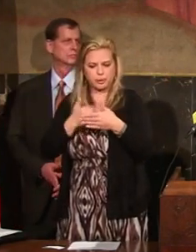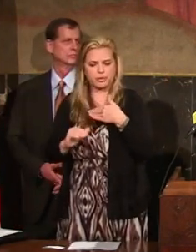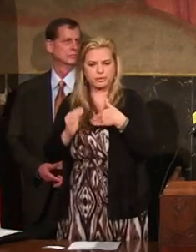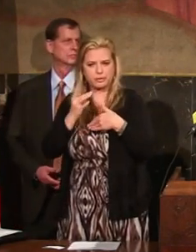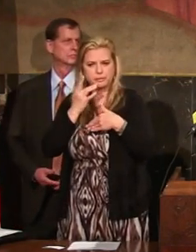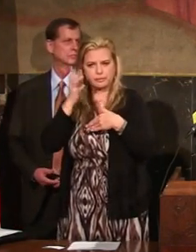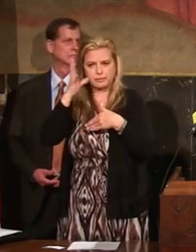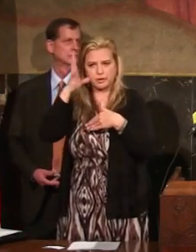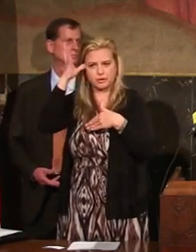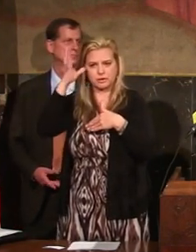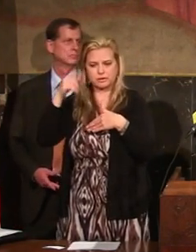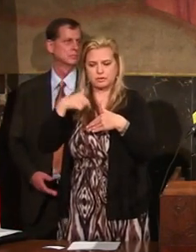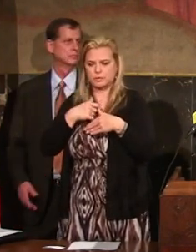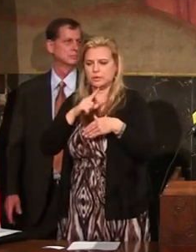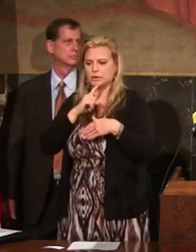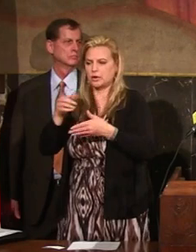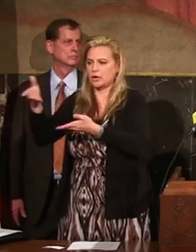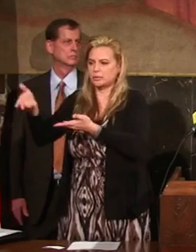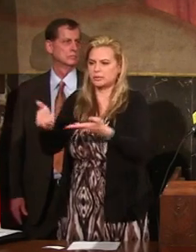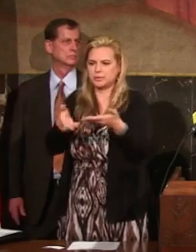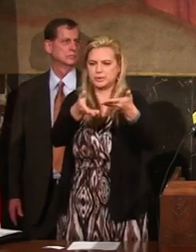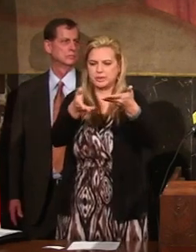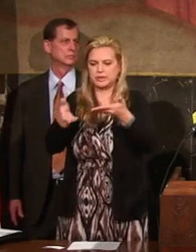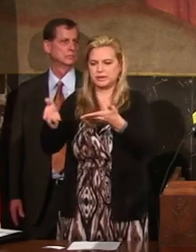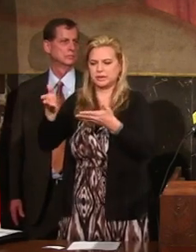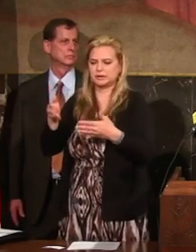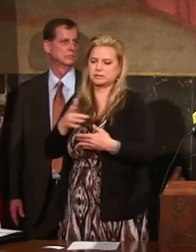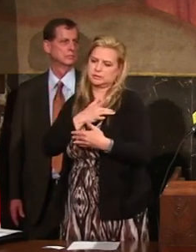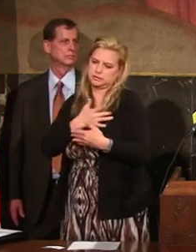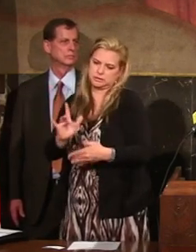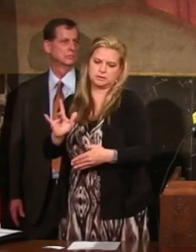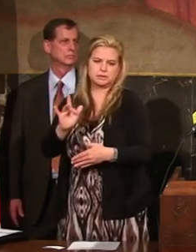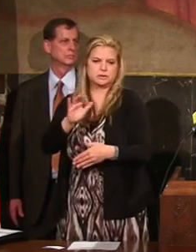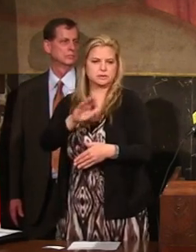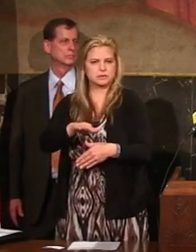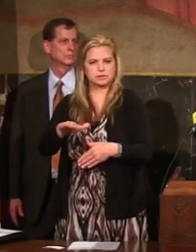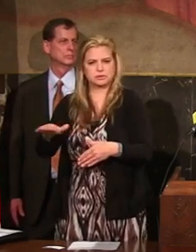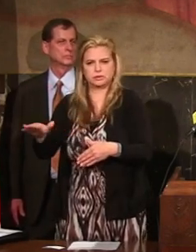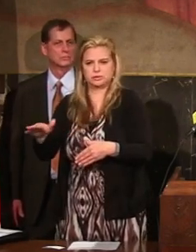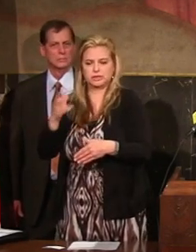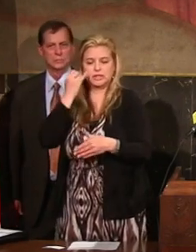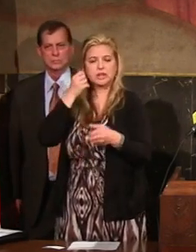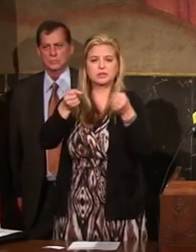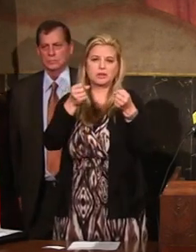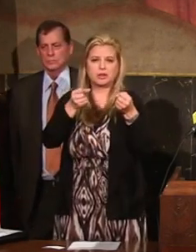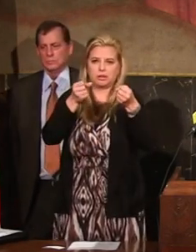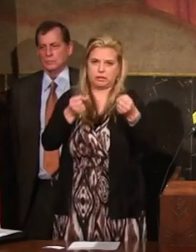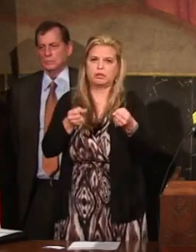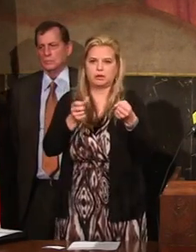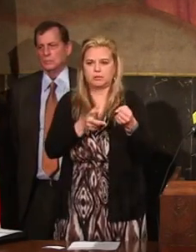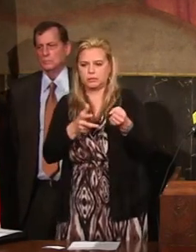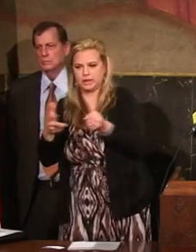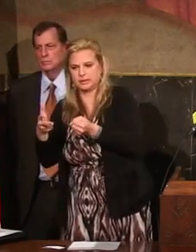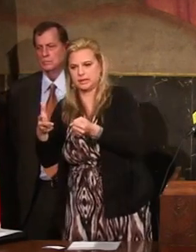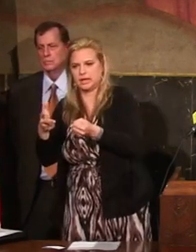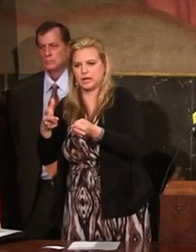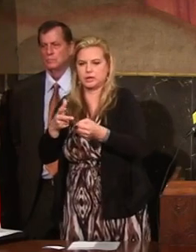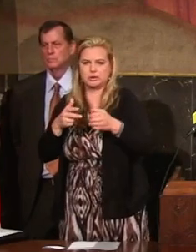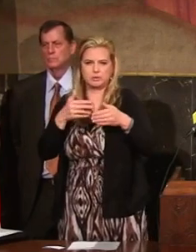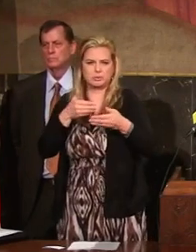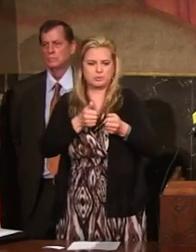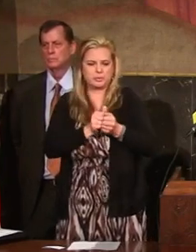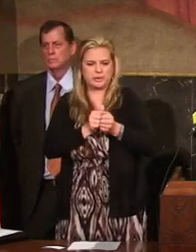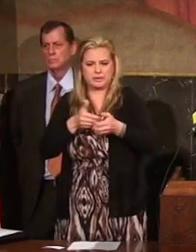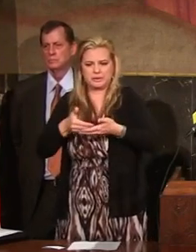We're transporting fragile children. And when you break down on the side of the road with an infant in our heat in the